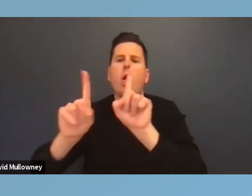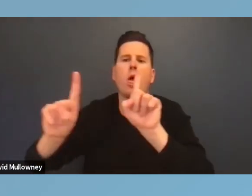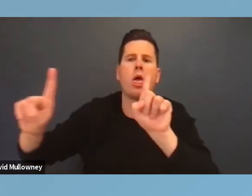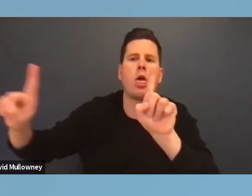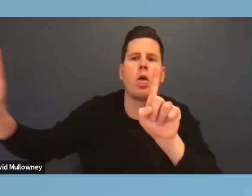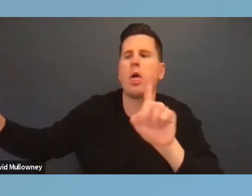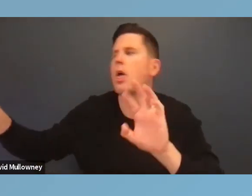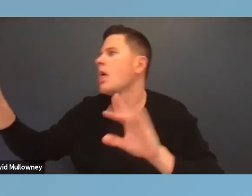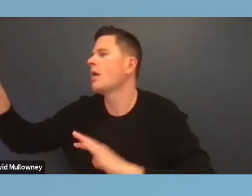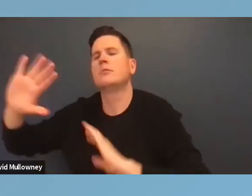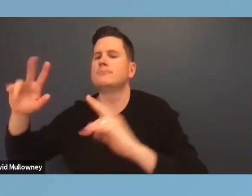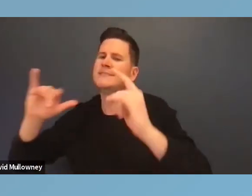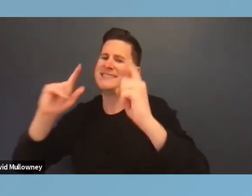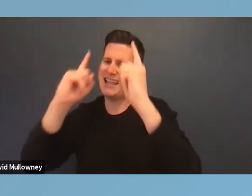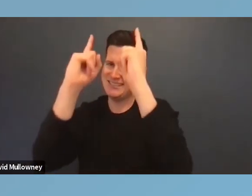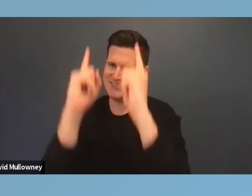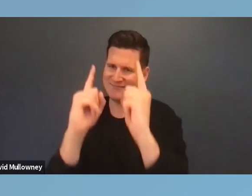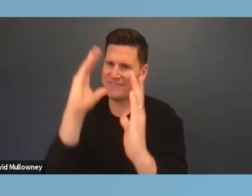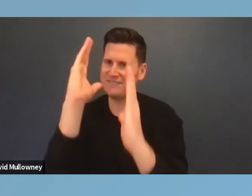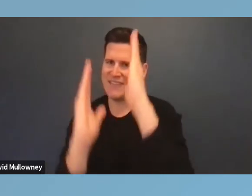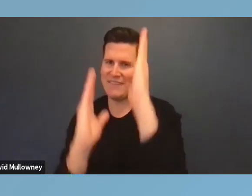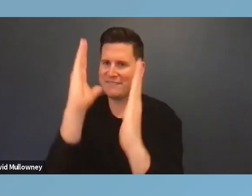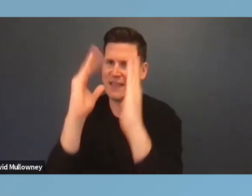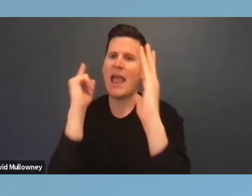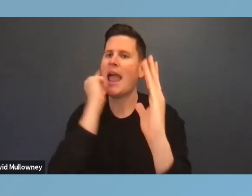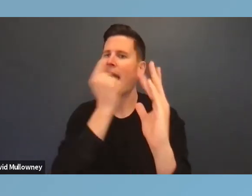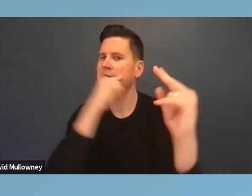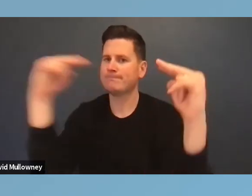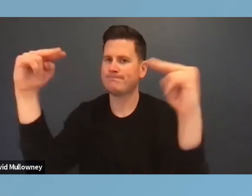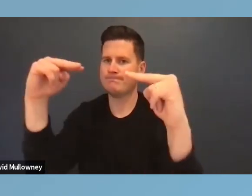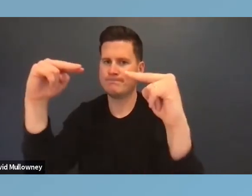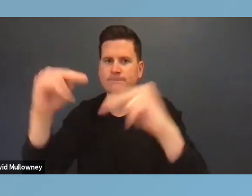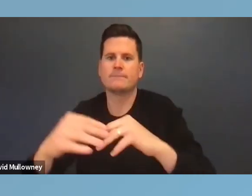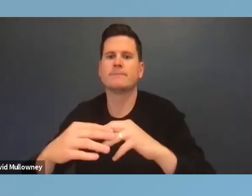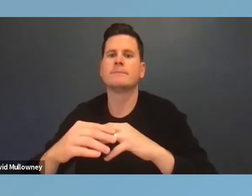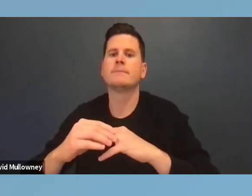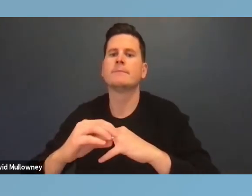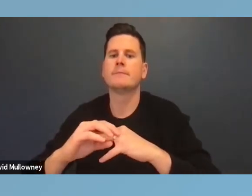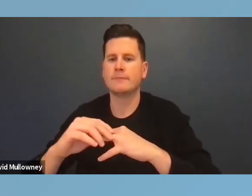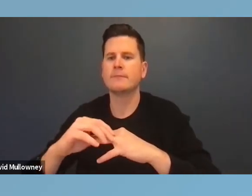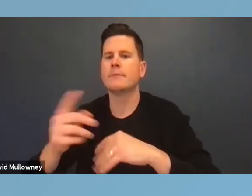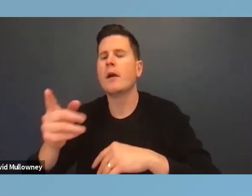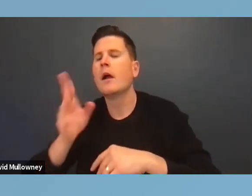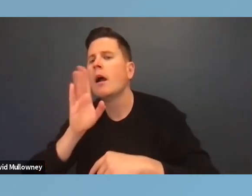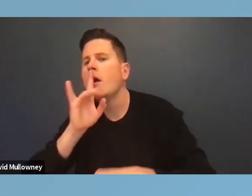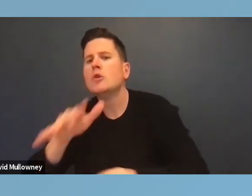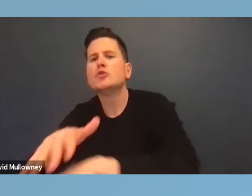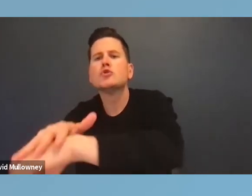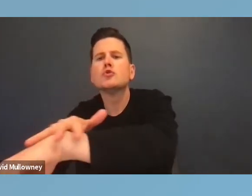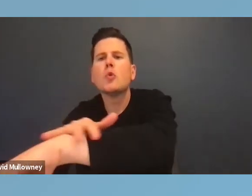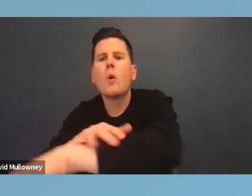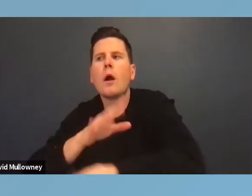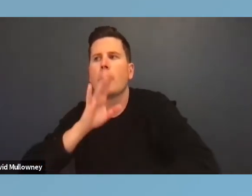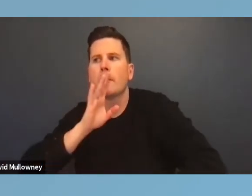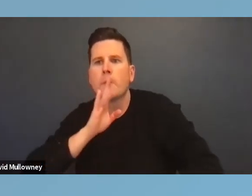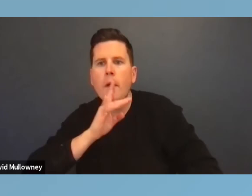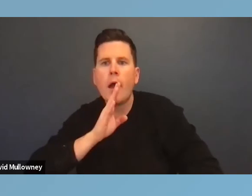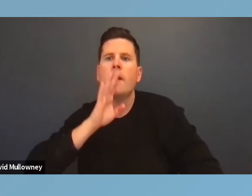to the conversation. It's really important that you're face-to-face making eye contact.